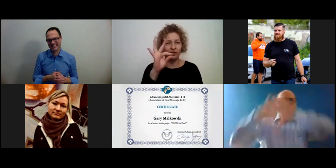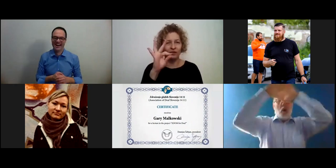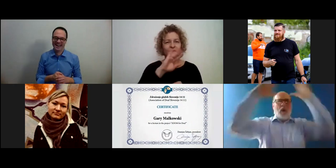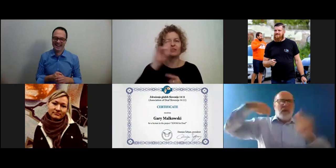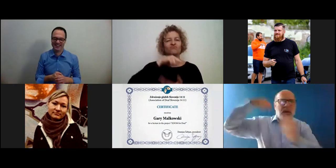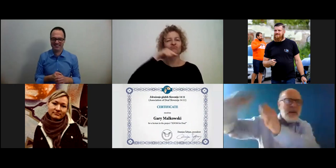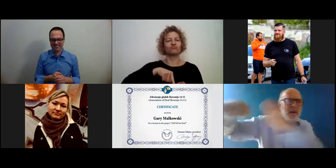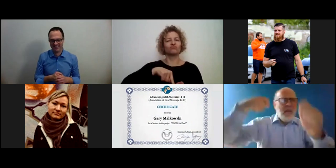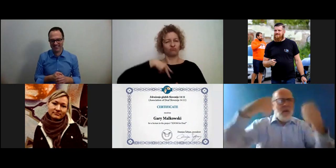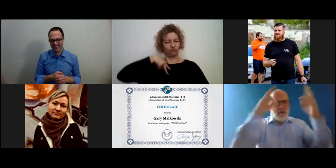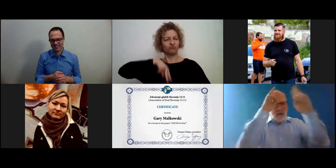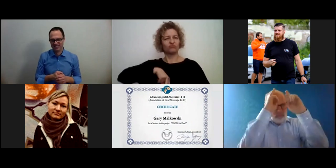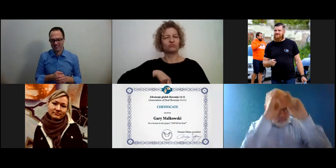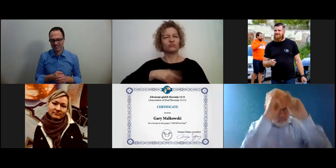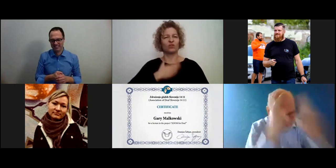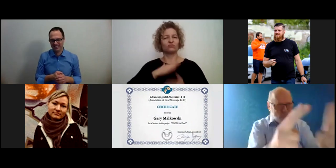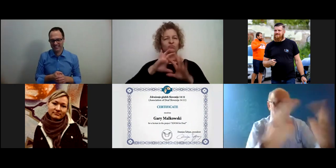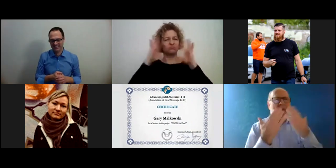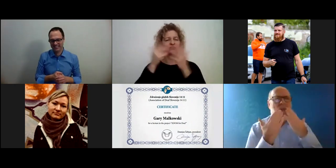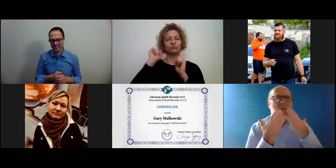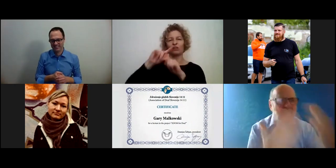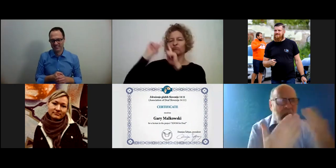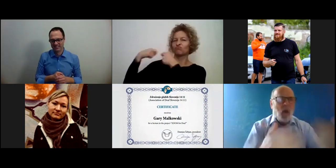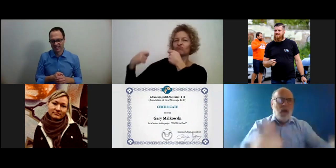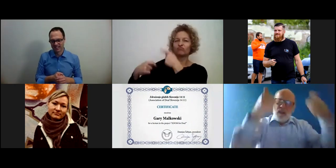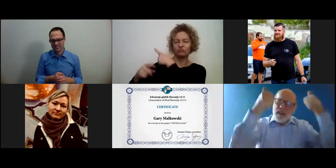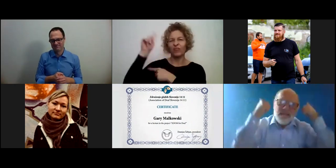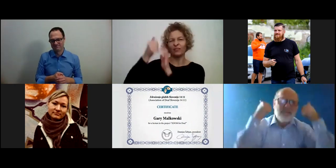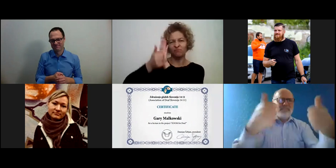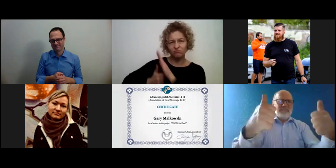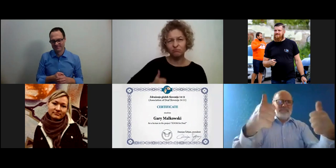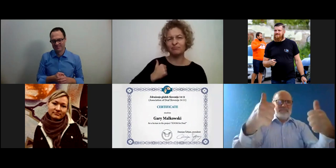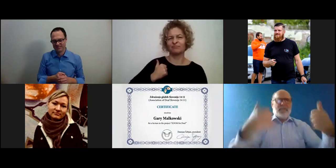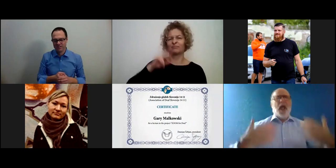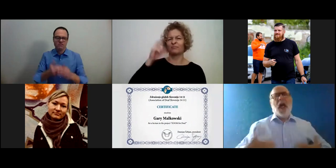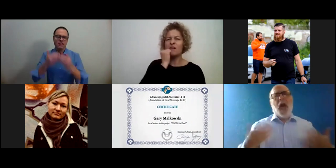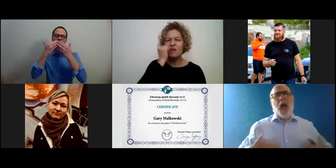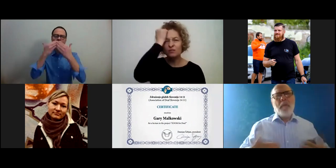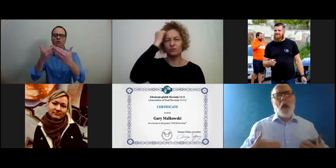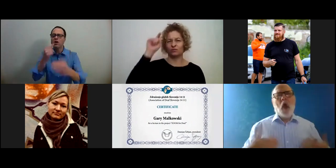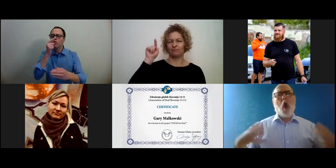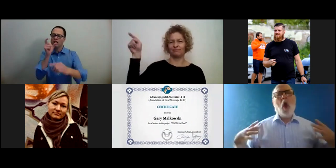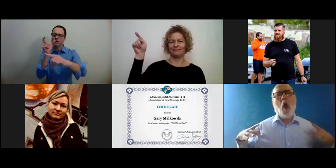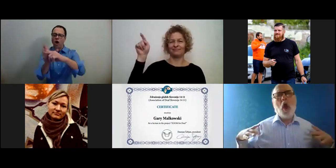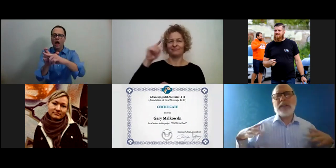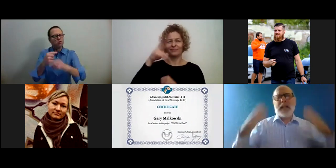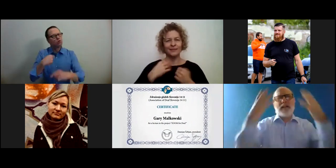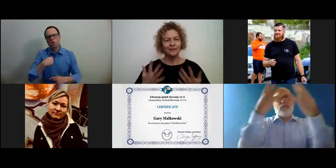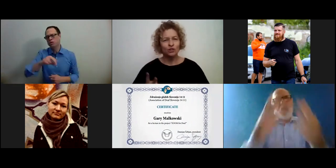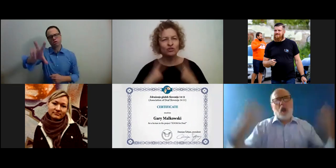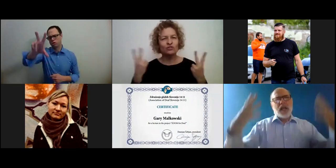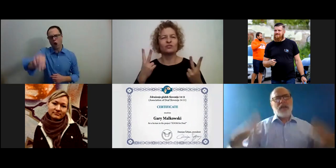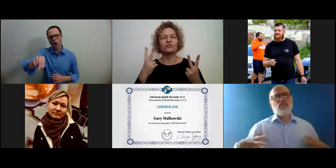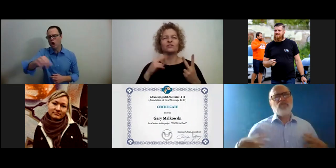I think, Dami, you need to go to the UN and yell out loud saying, we want in. Go for it. Very, very, very